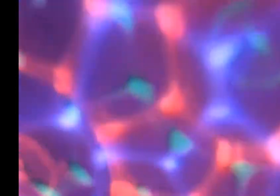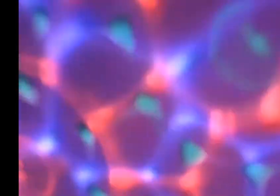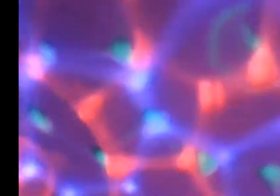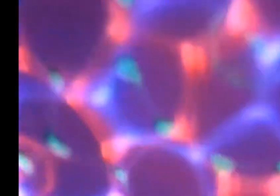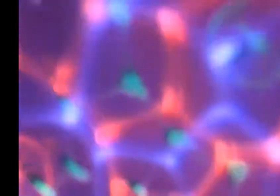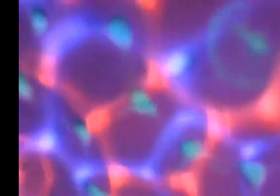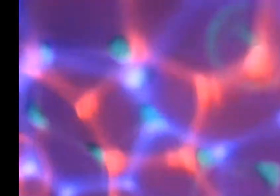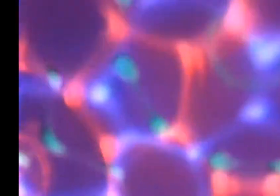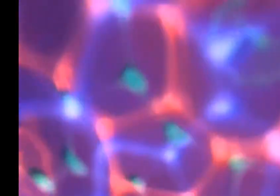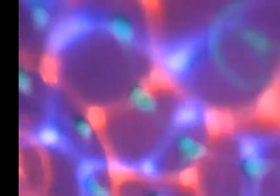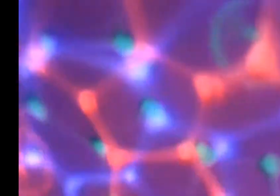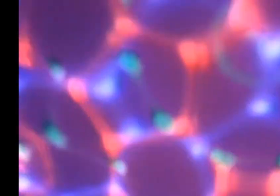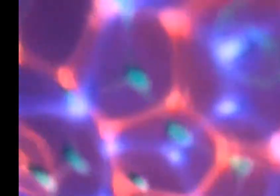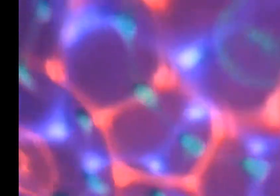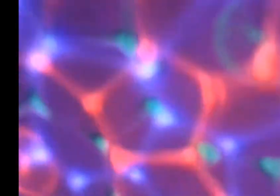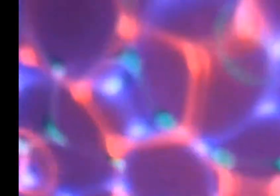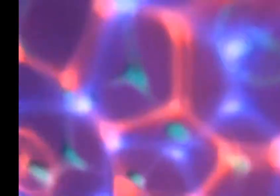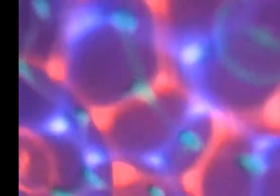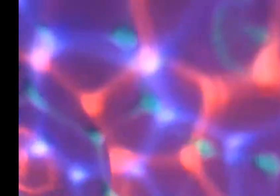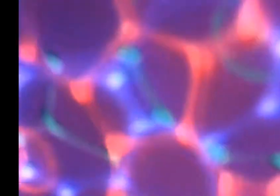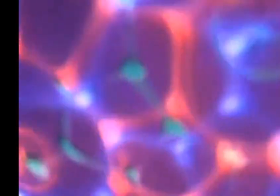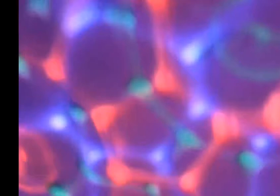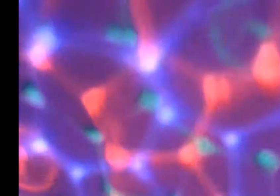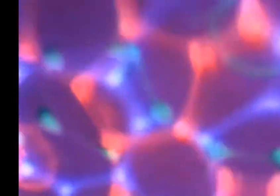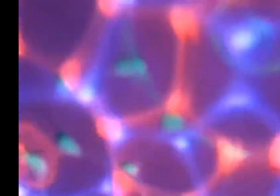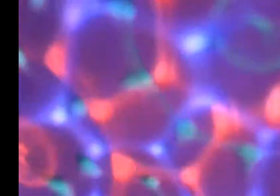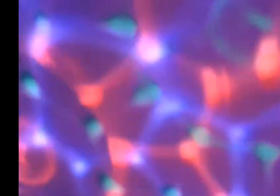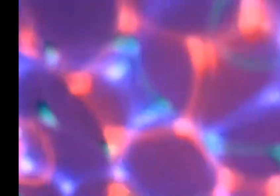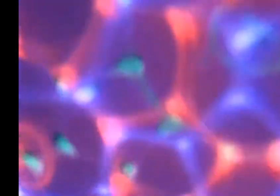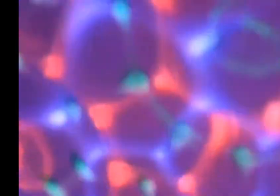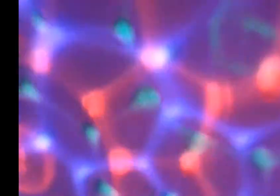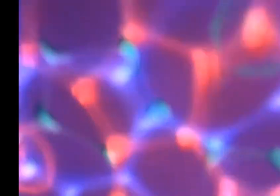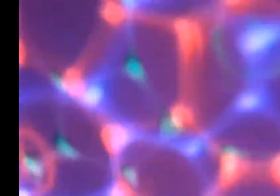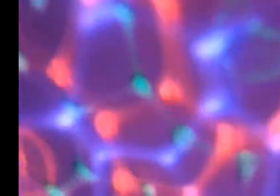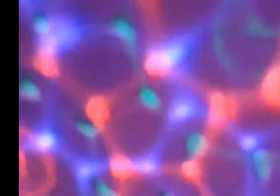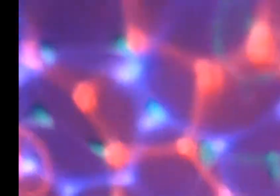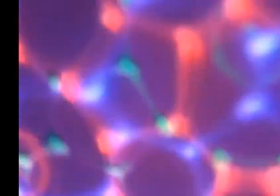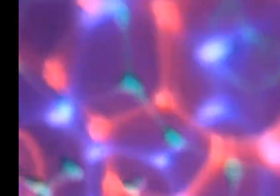hexagons moving across each other like graphene sheets.